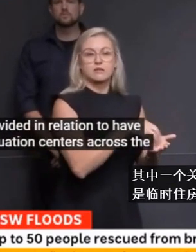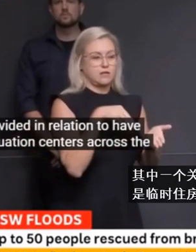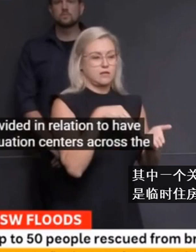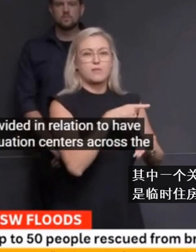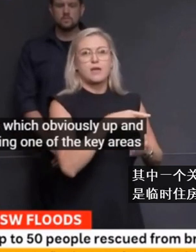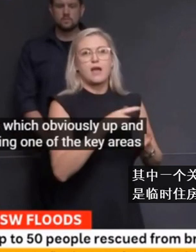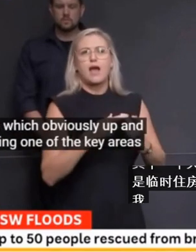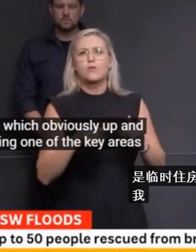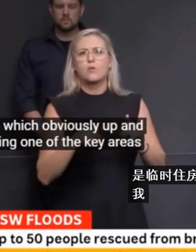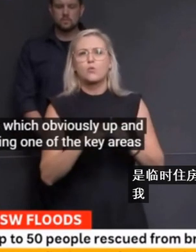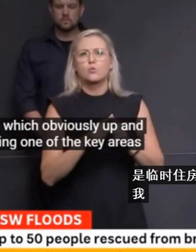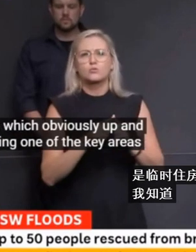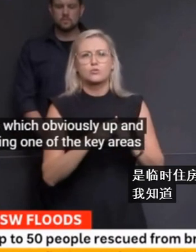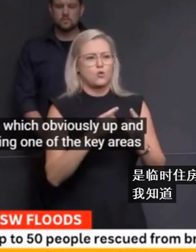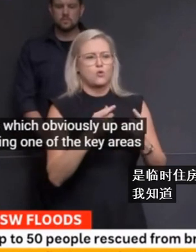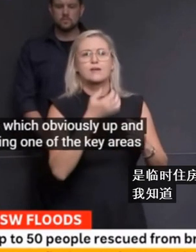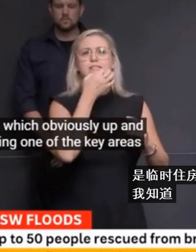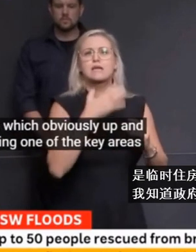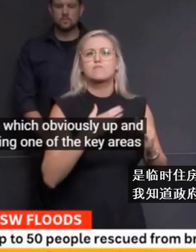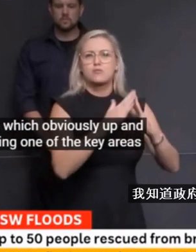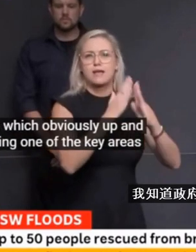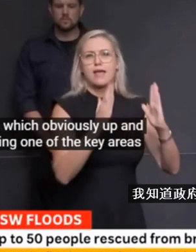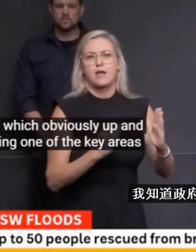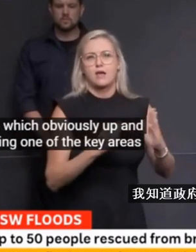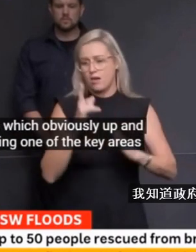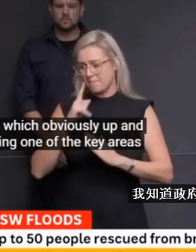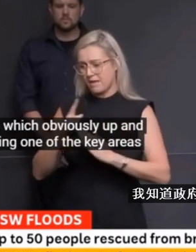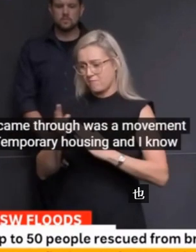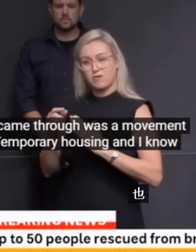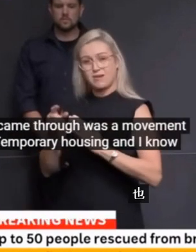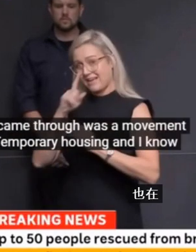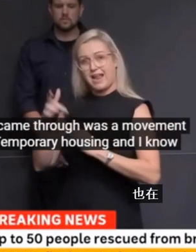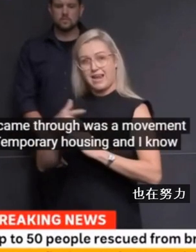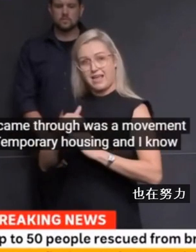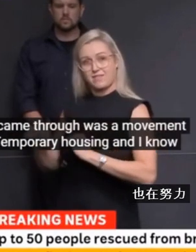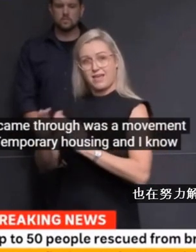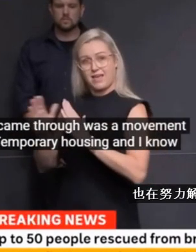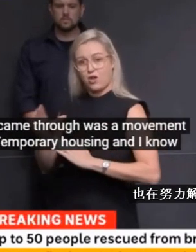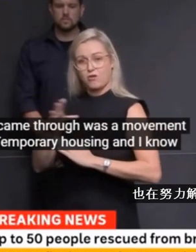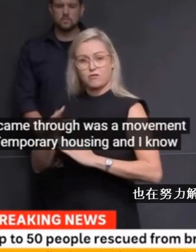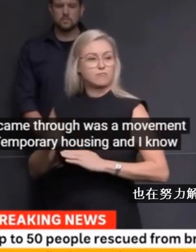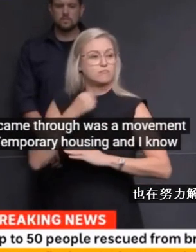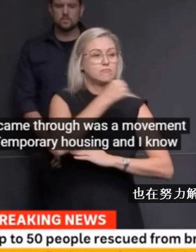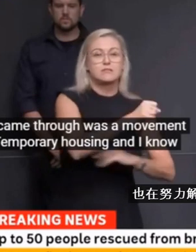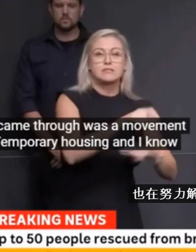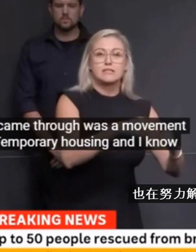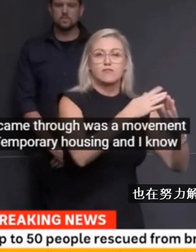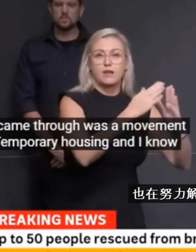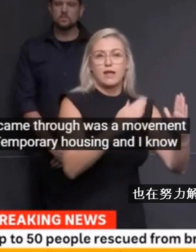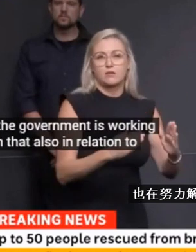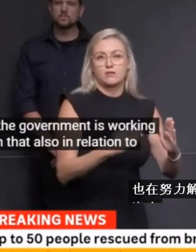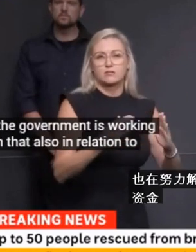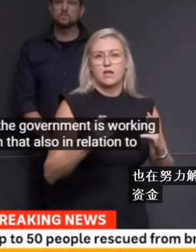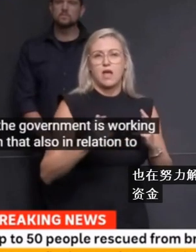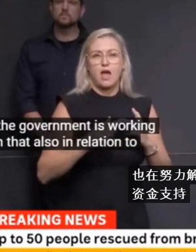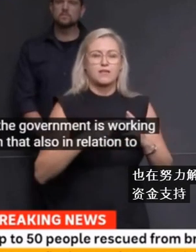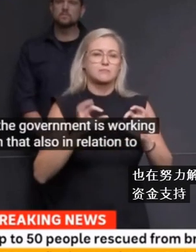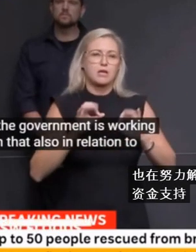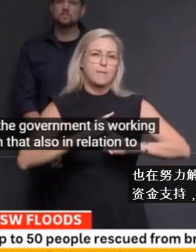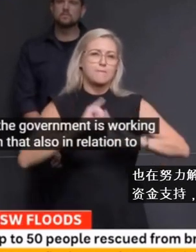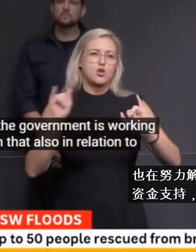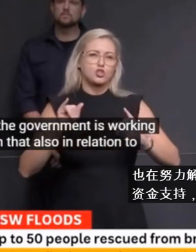movement to temporary housing, and I know that the government is working on that. Also in relation to Category D emergency